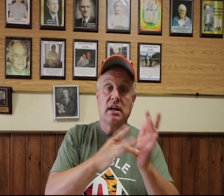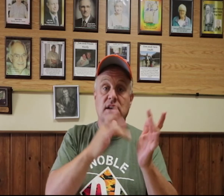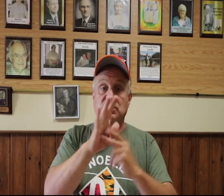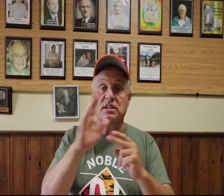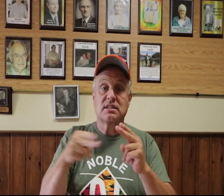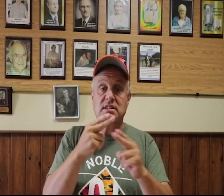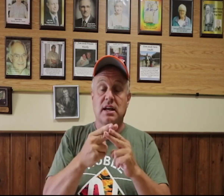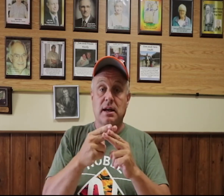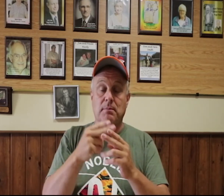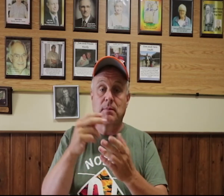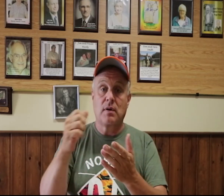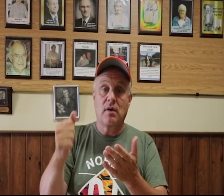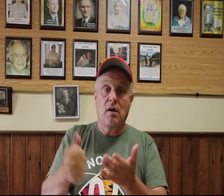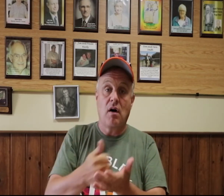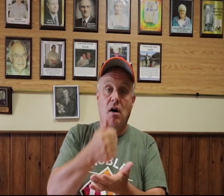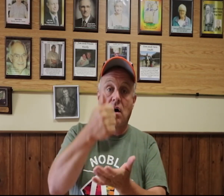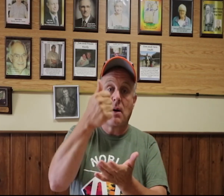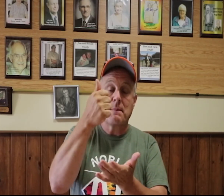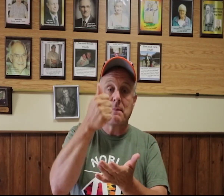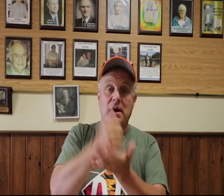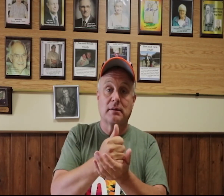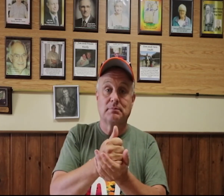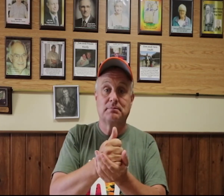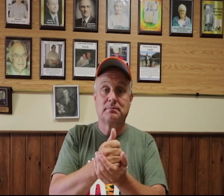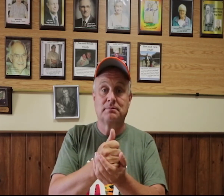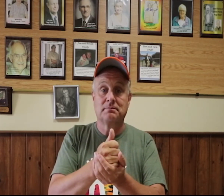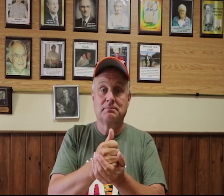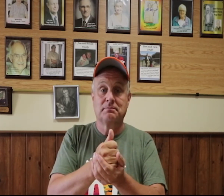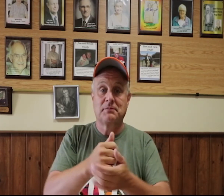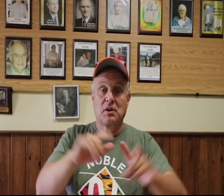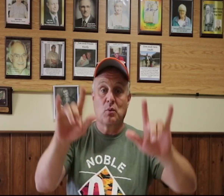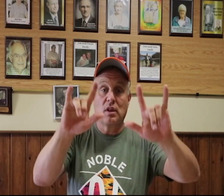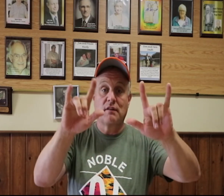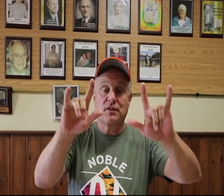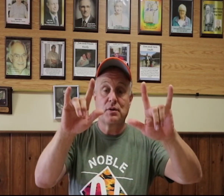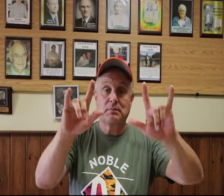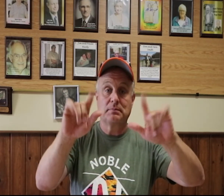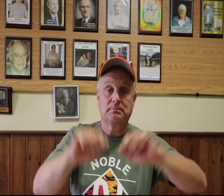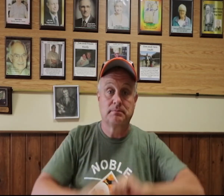In Jesus' name, amen. We love you.